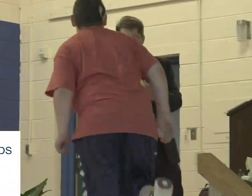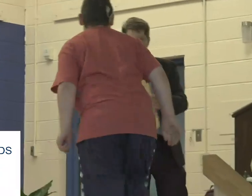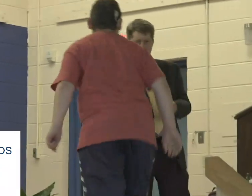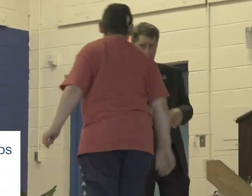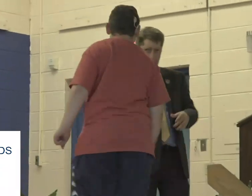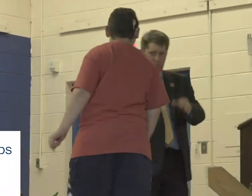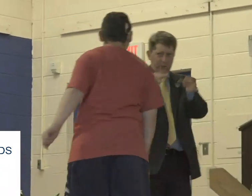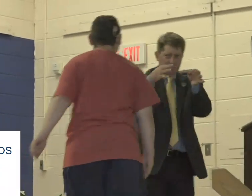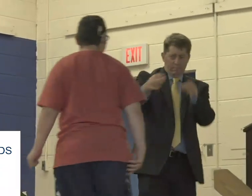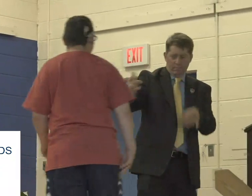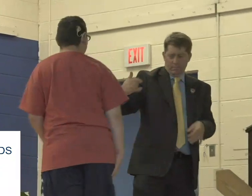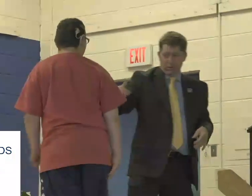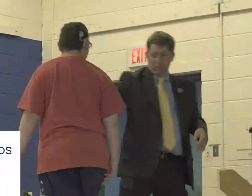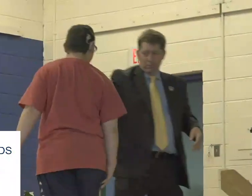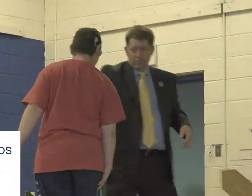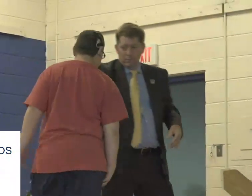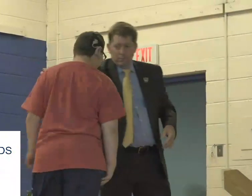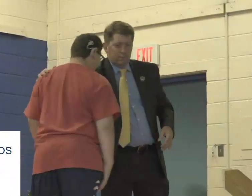Just hold on a minute. I'm going to explain something.